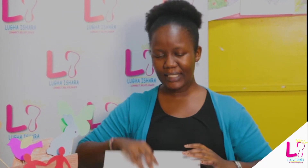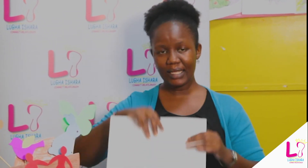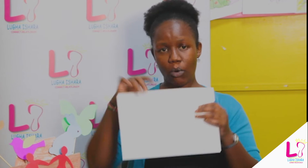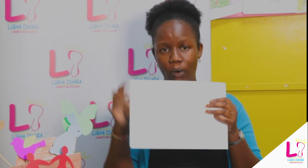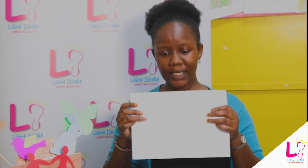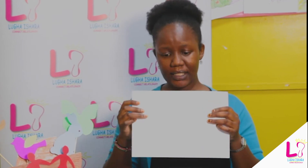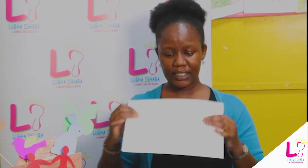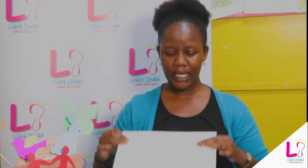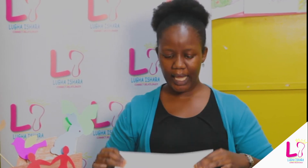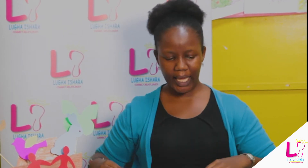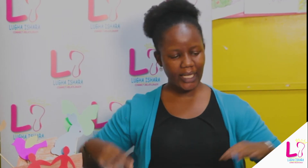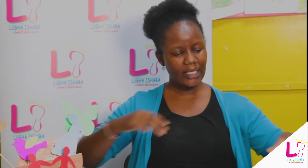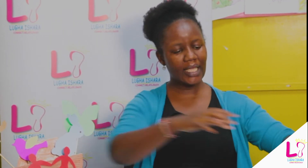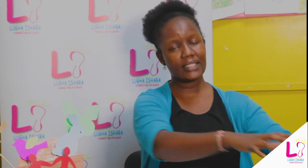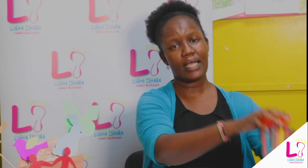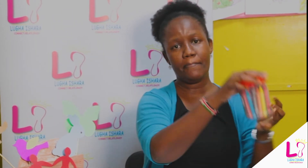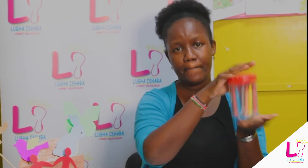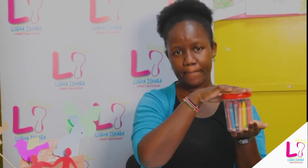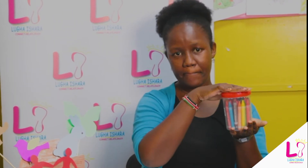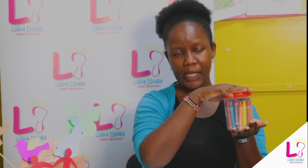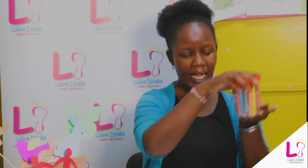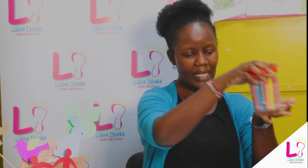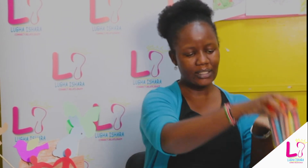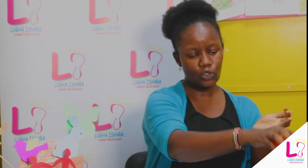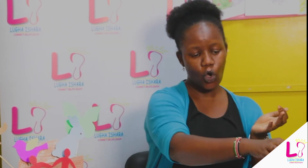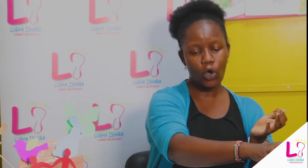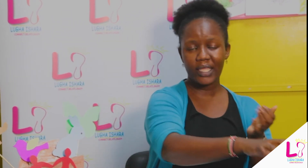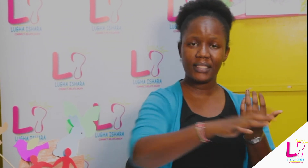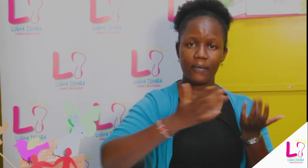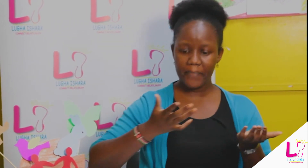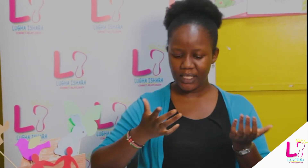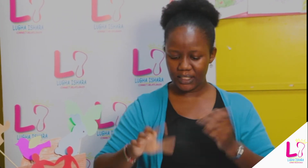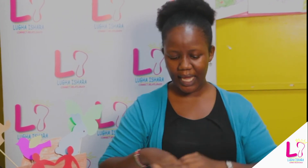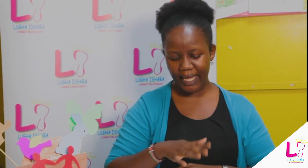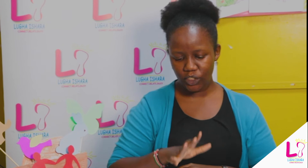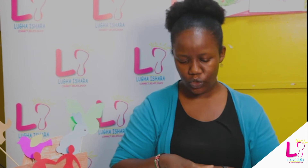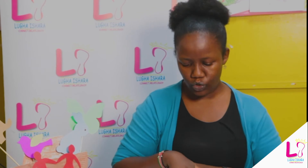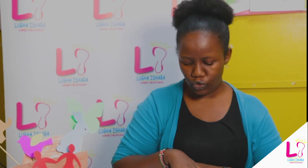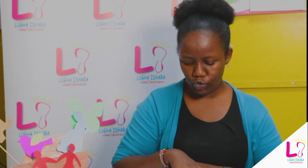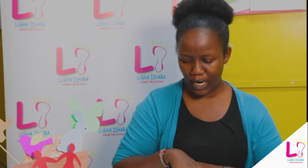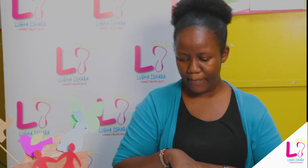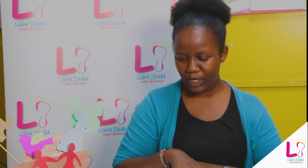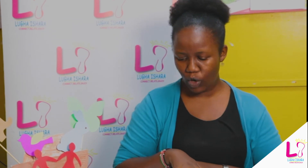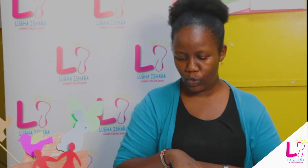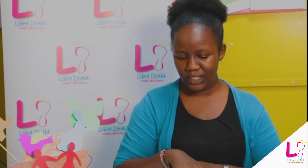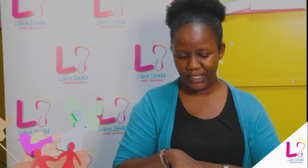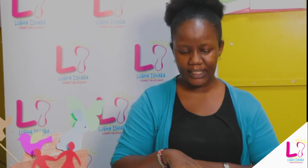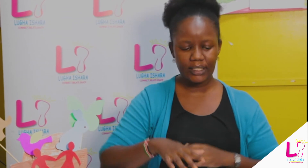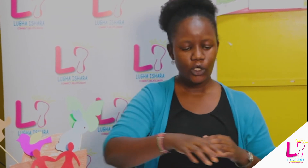some white and get some colors or get paint, and you can make your own, isn't it? So,